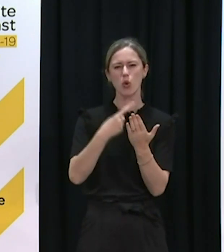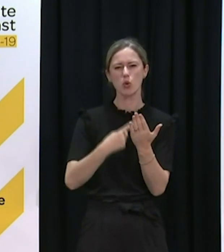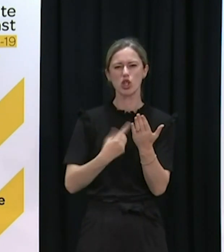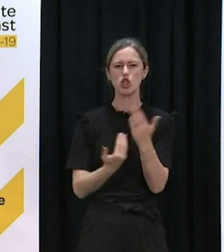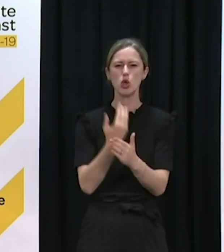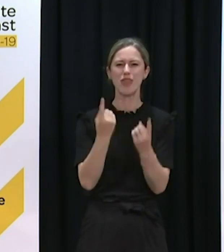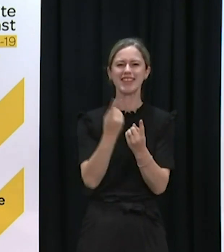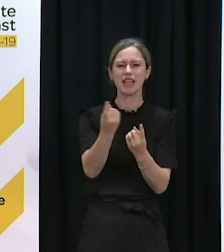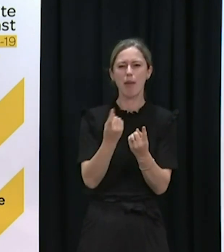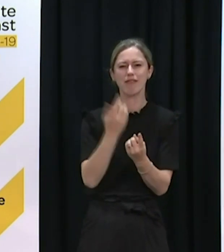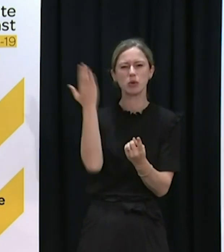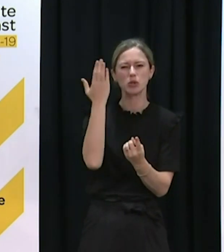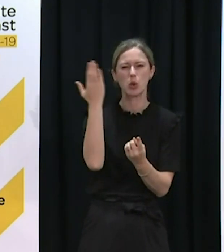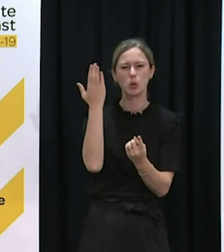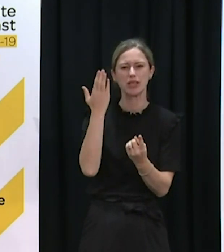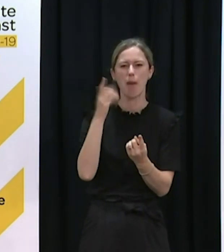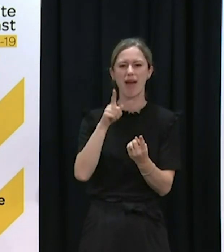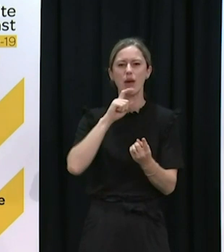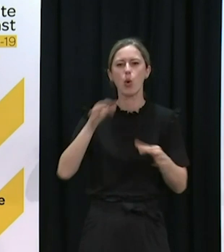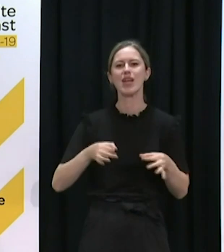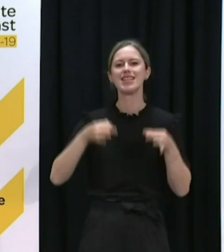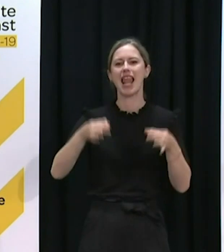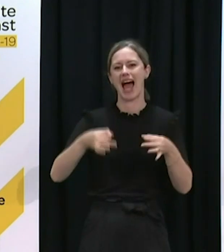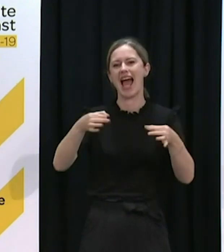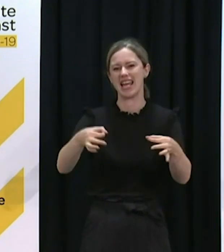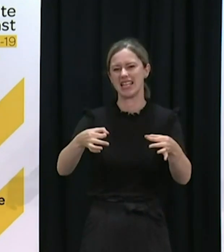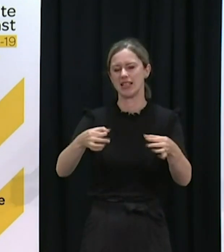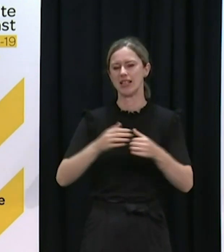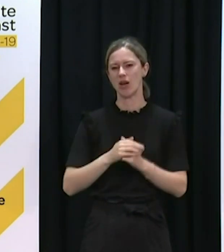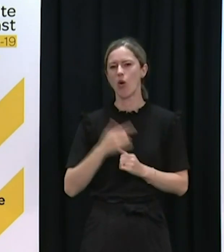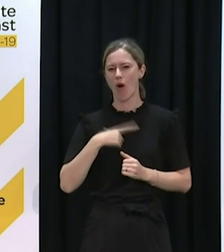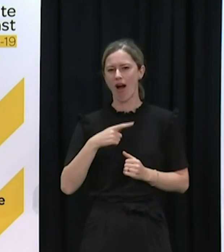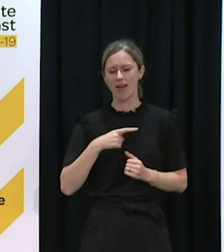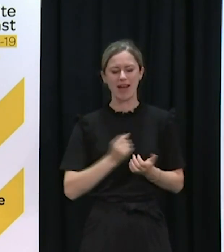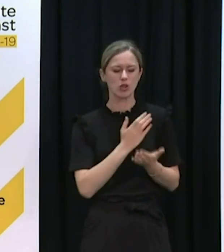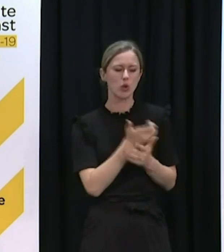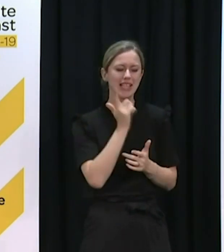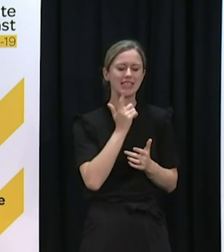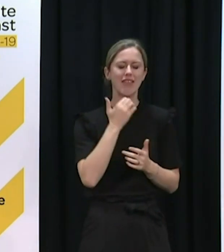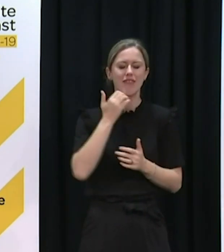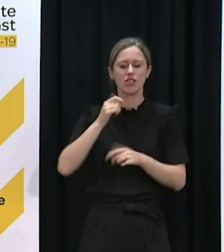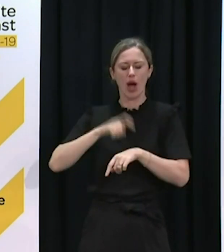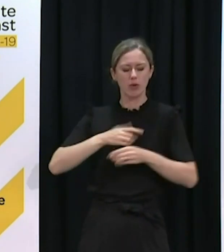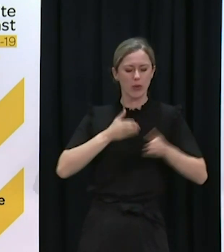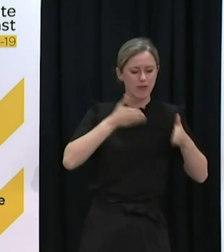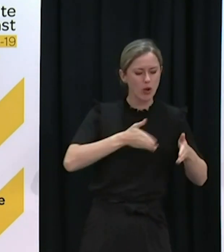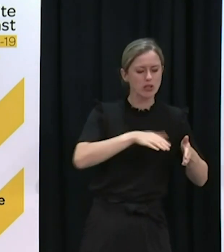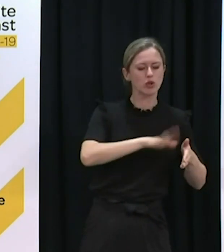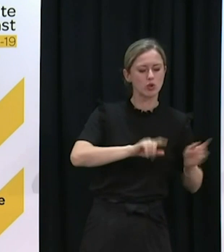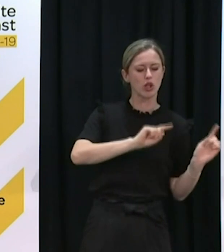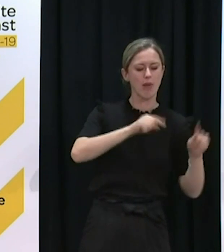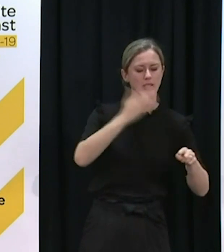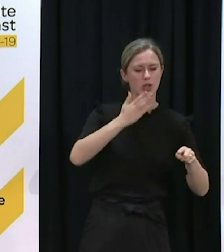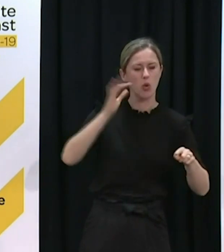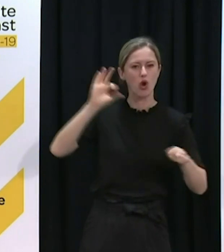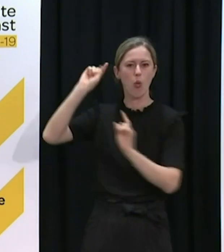for the National Curriculum and Assessment Program changes that we are making to ensure that they've got time and space to manage the return to